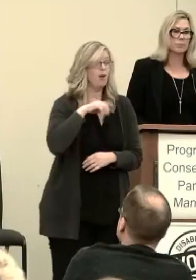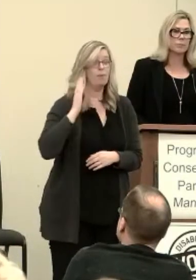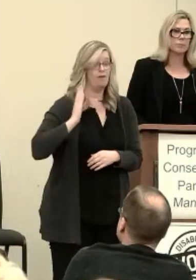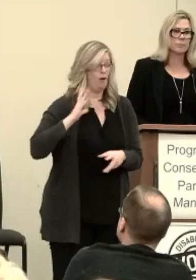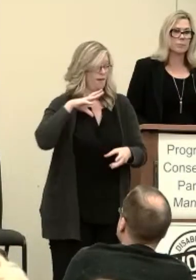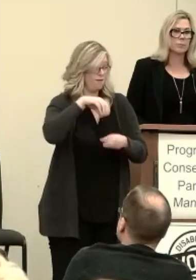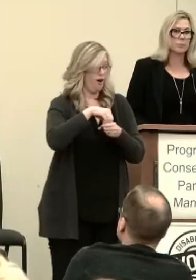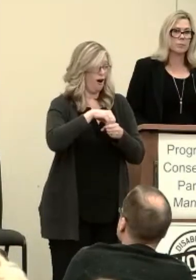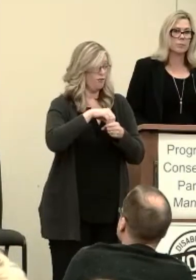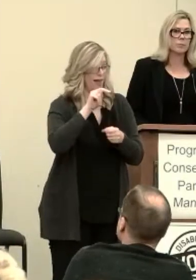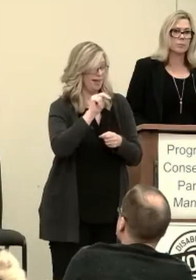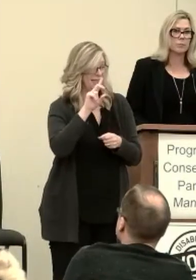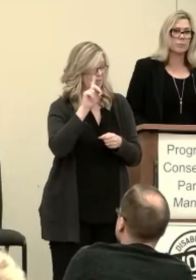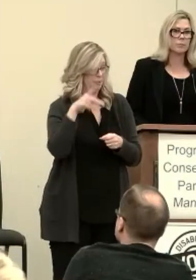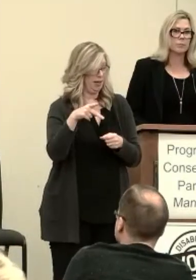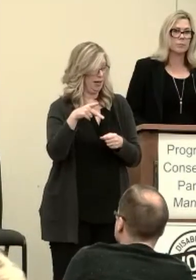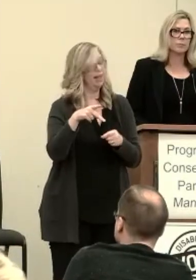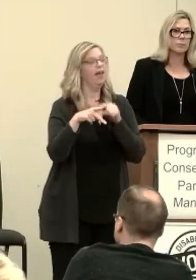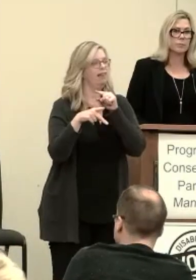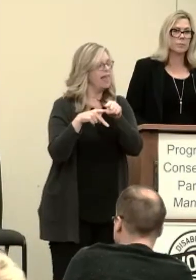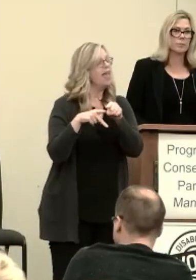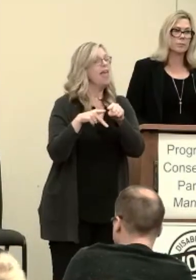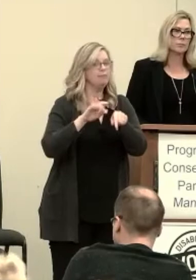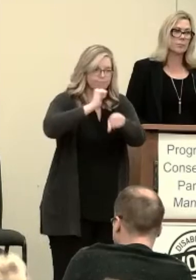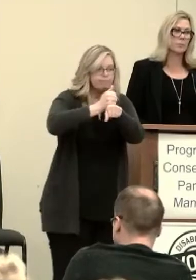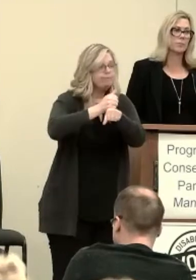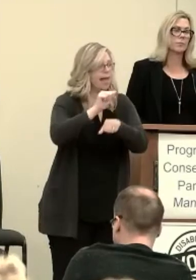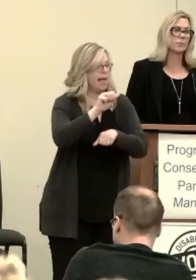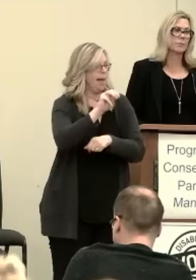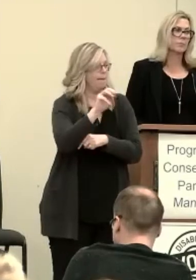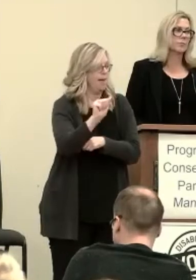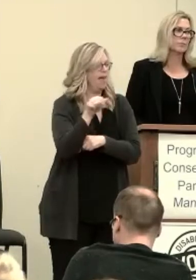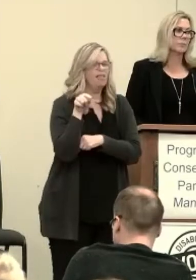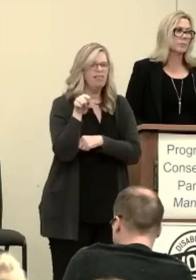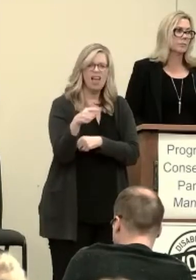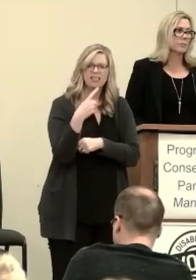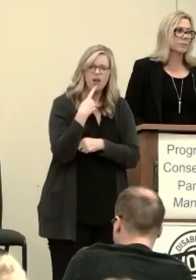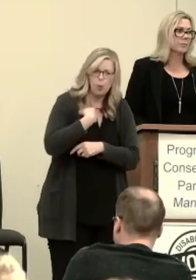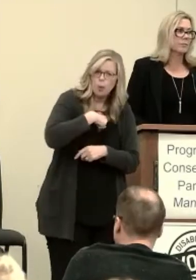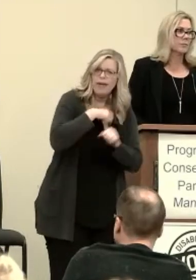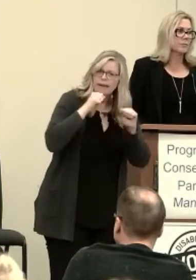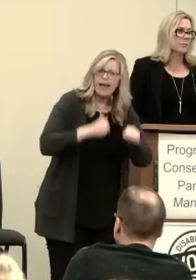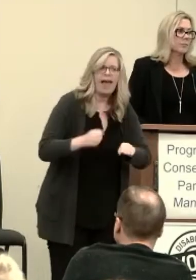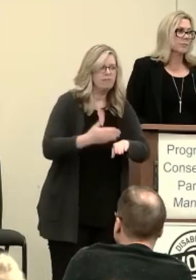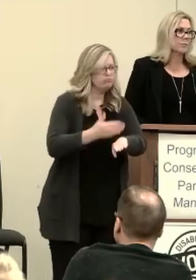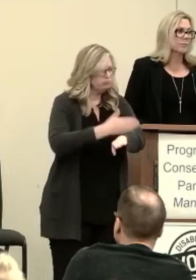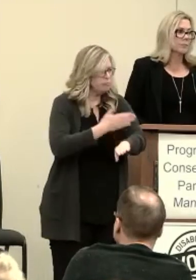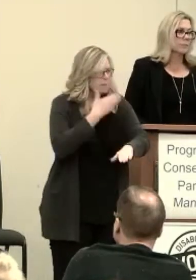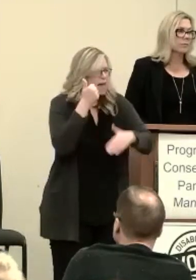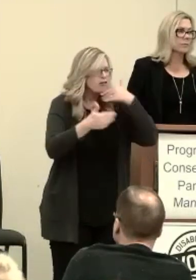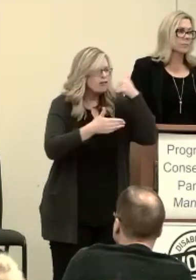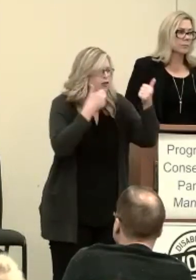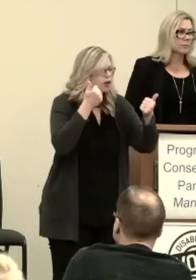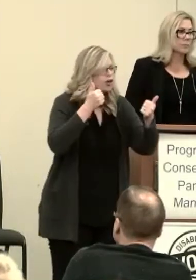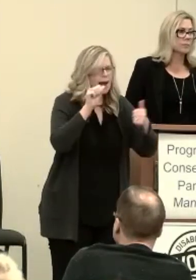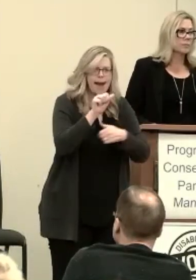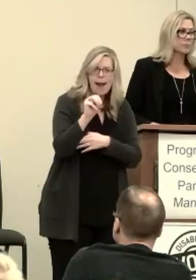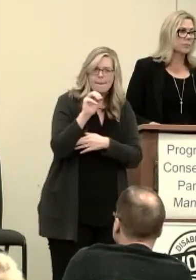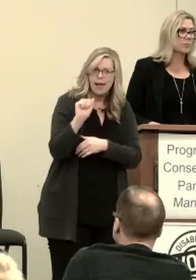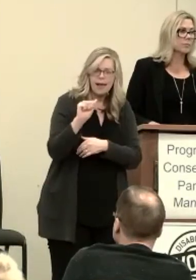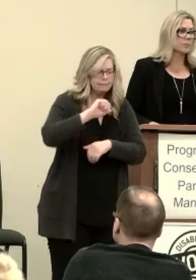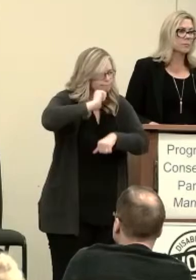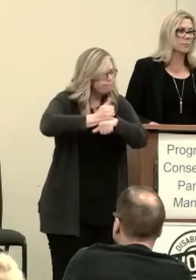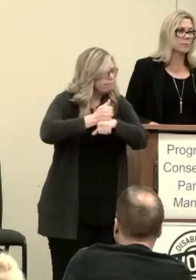that demanded more from all of us, demanded and said that we can do more in this province to ensure that there